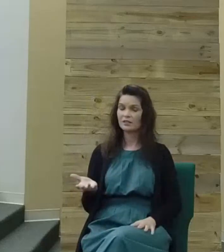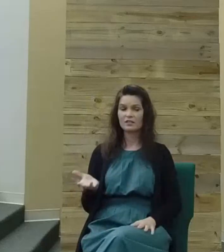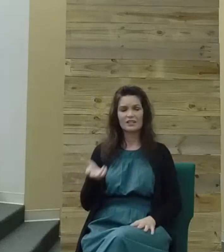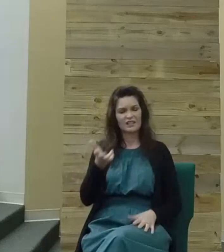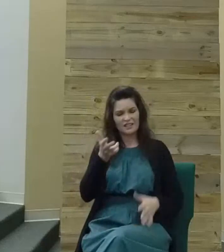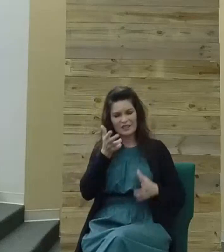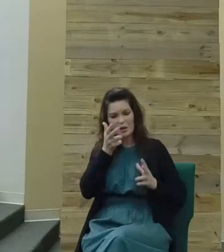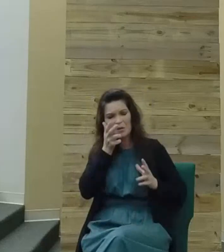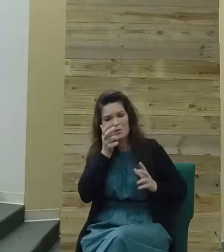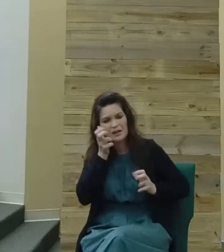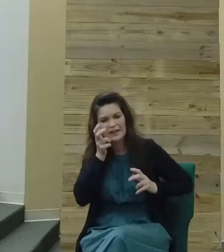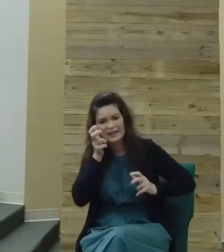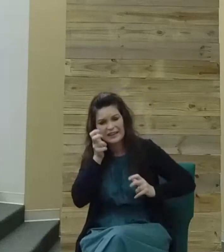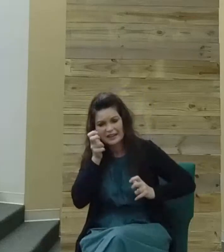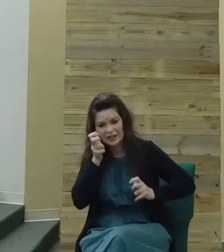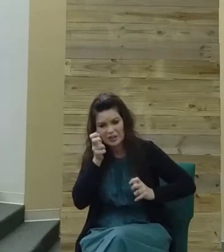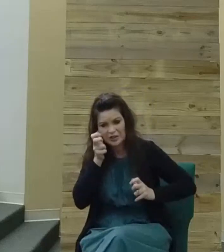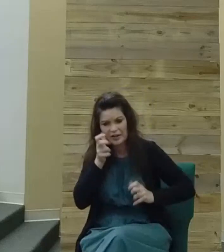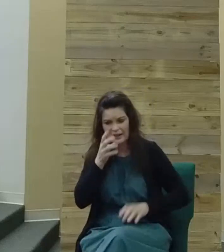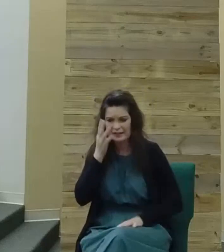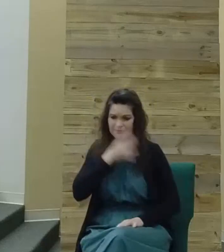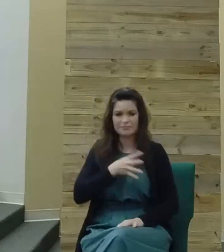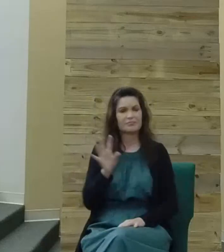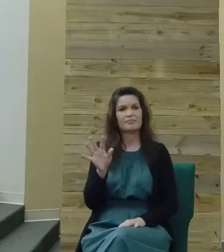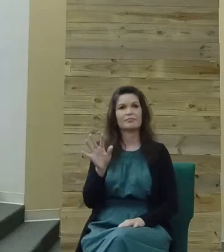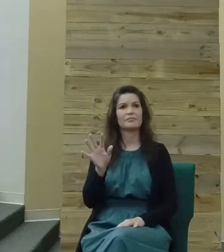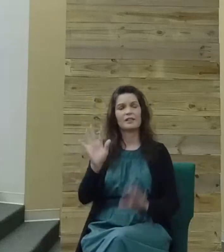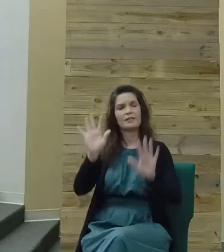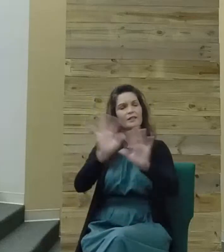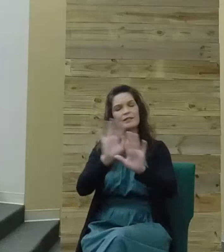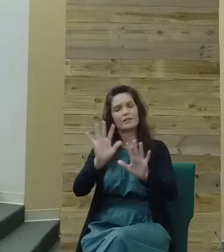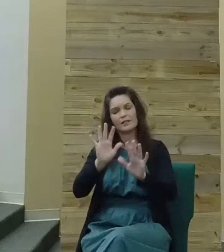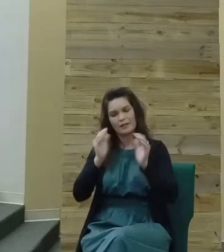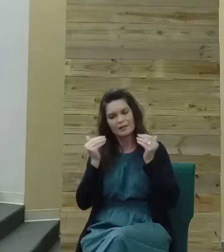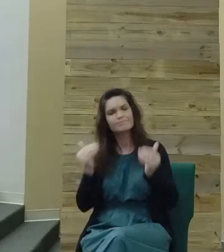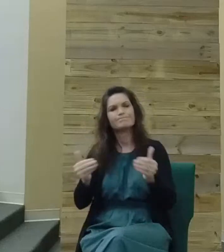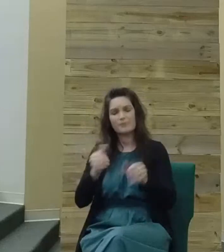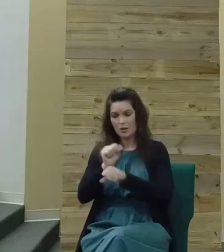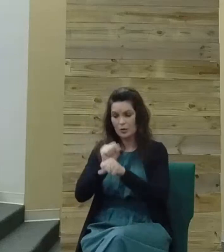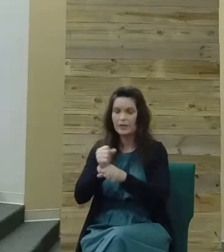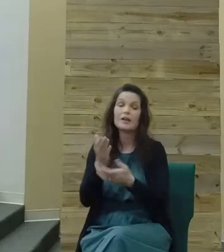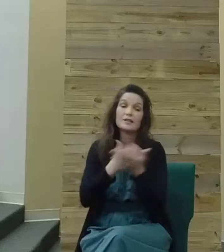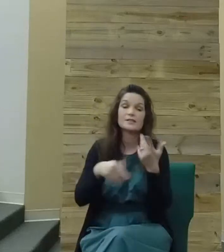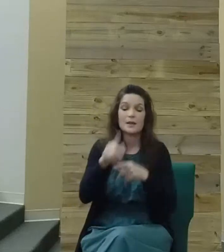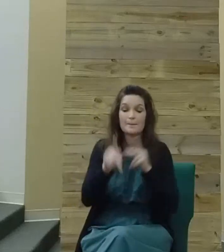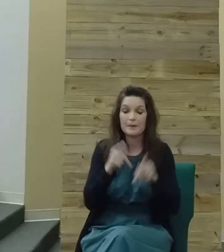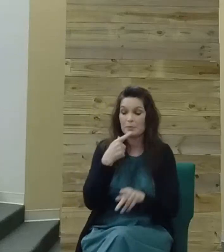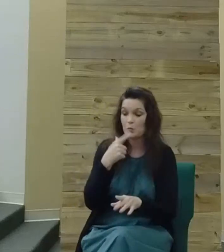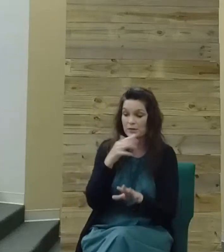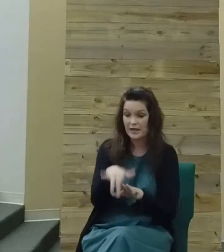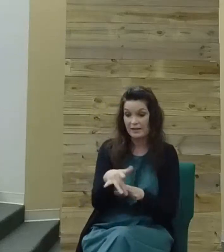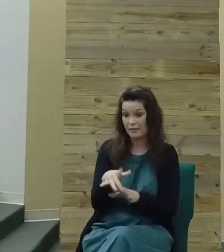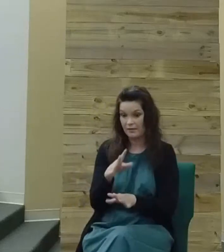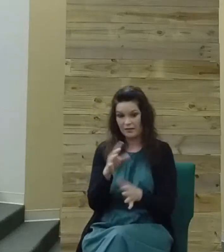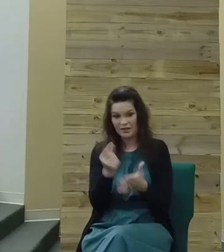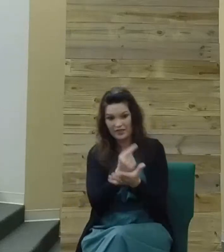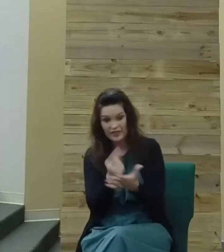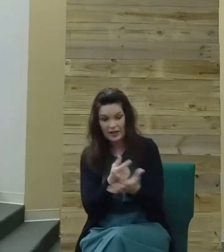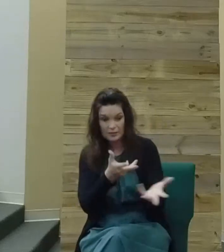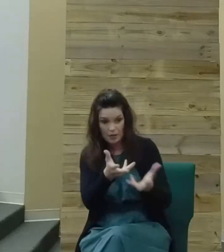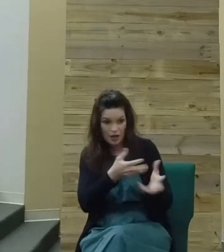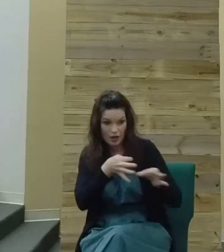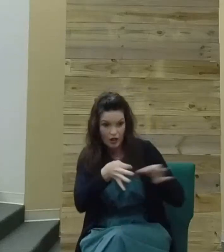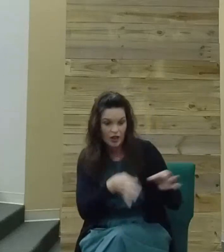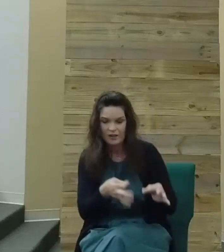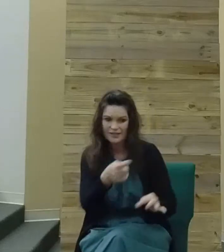Don't hear the message in vain. Act on the message. Some people say things like this when you talk with them about the gospel. I'm just